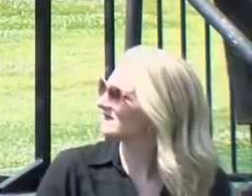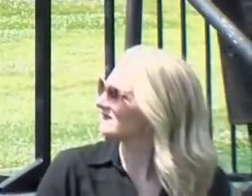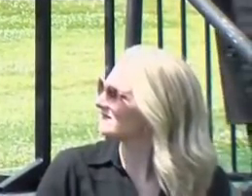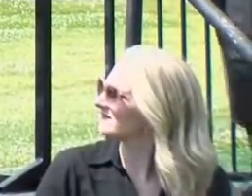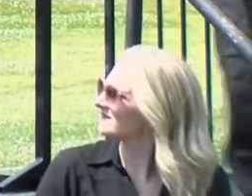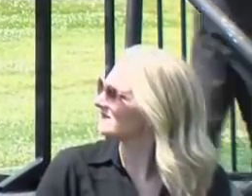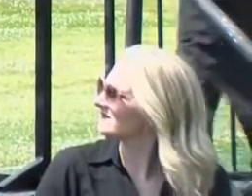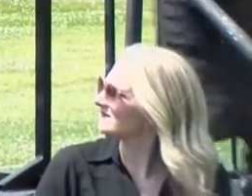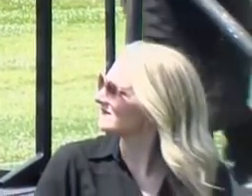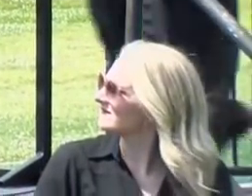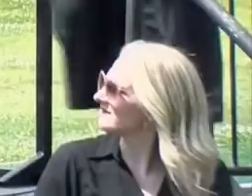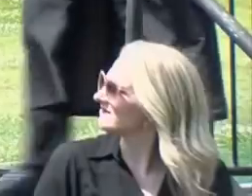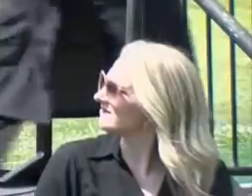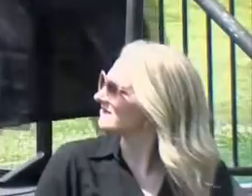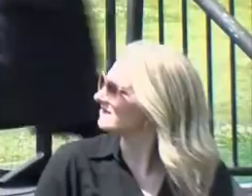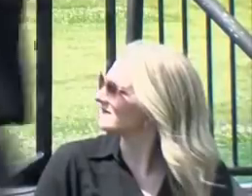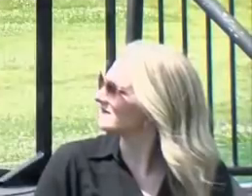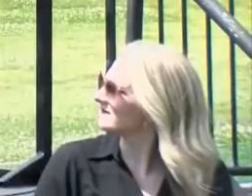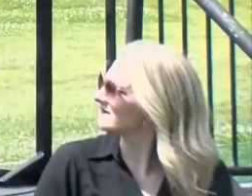Ermin Avdich.